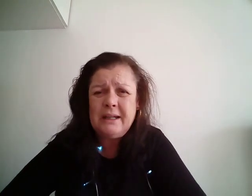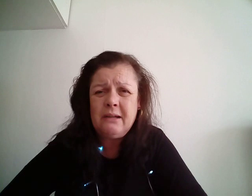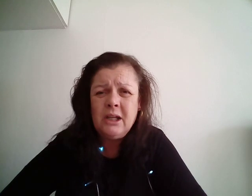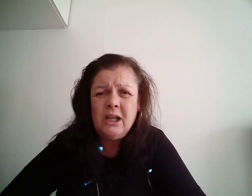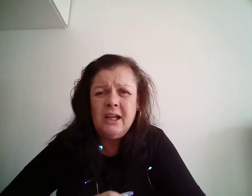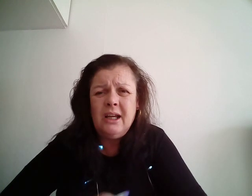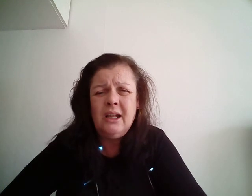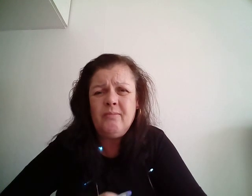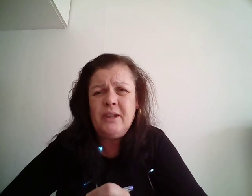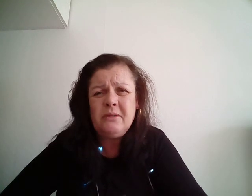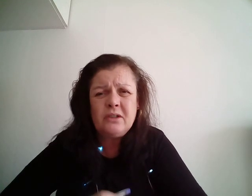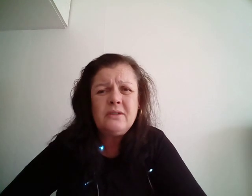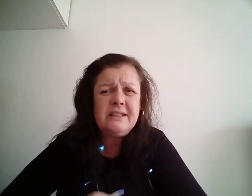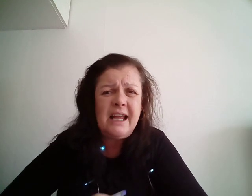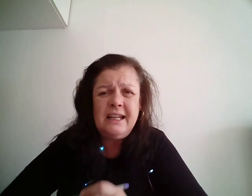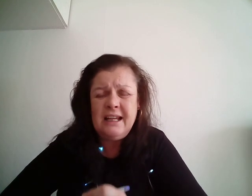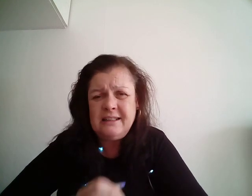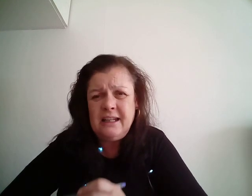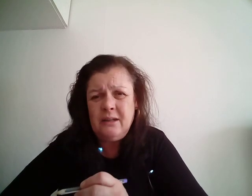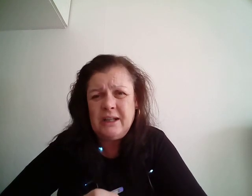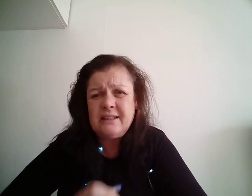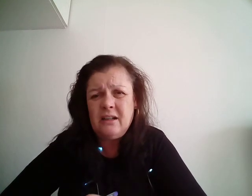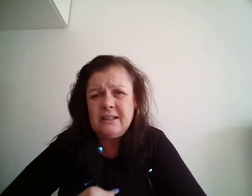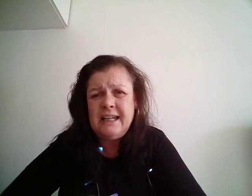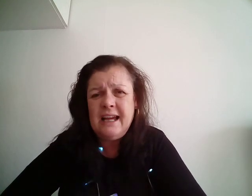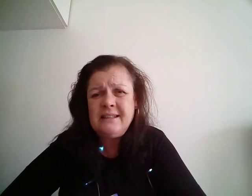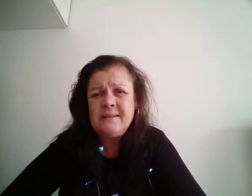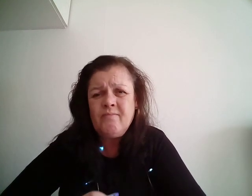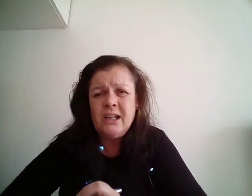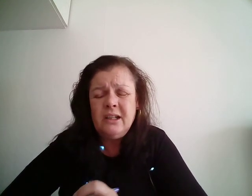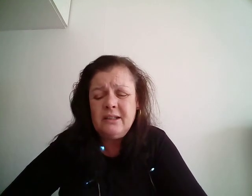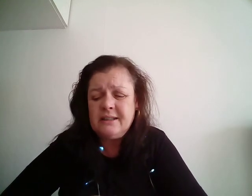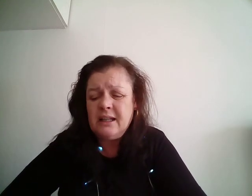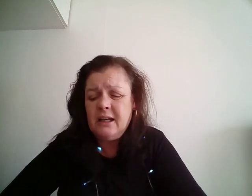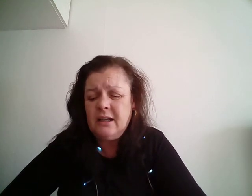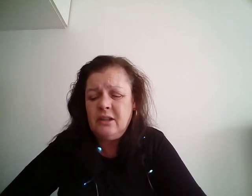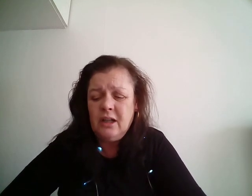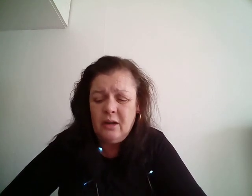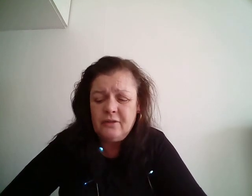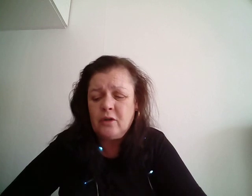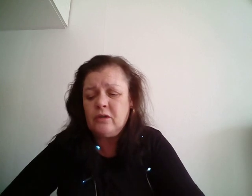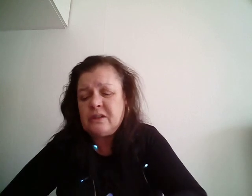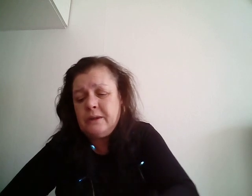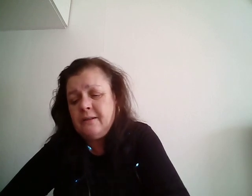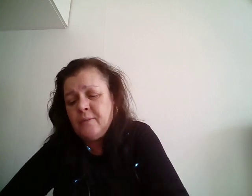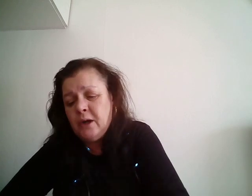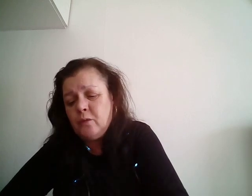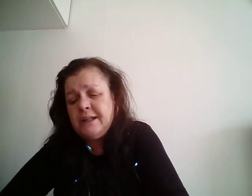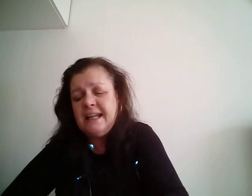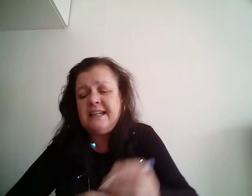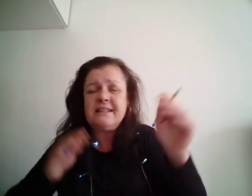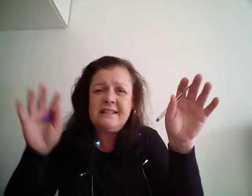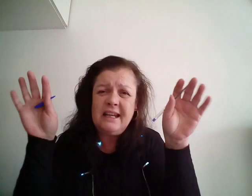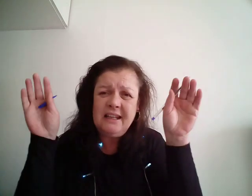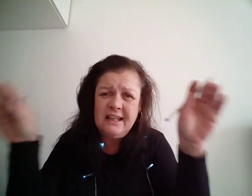now. He was also saying as he went along, yes, that, you know, of course, we need to see